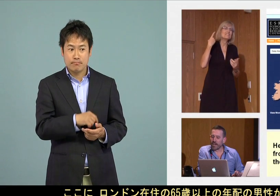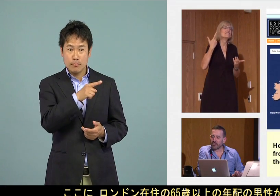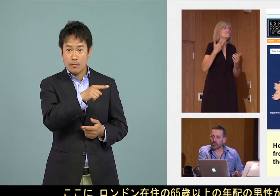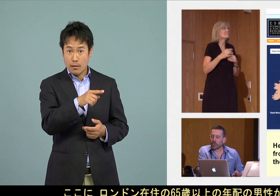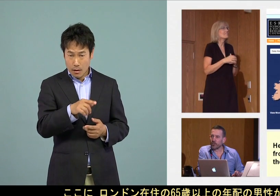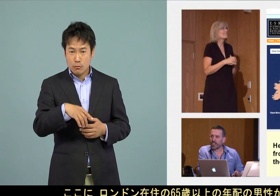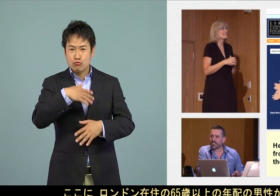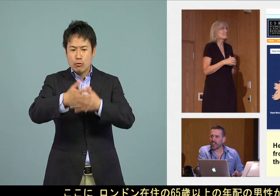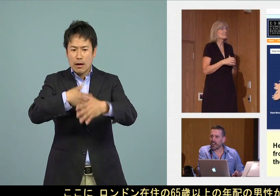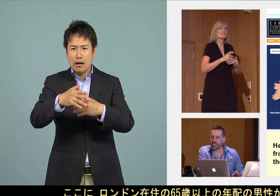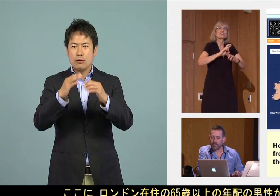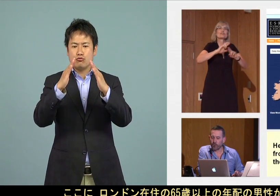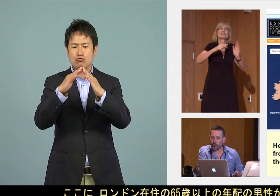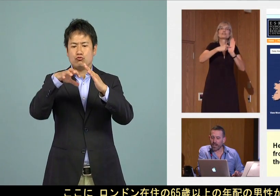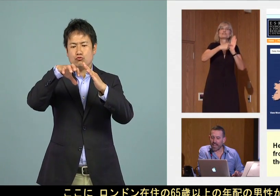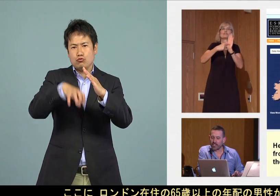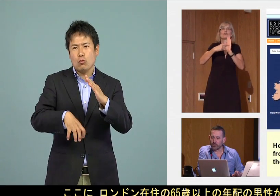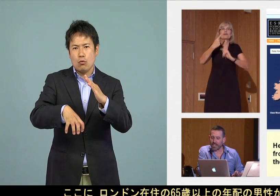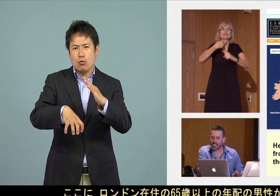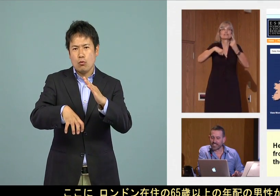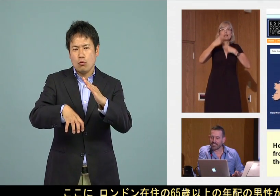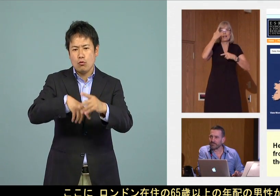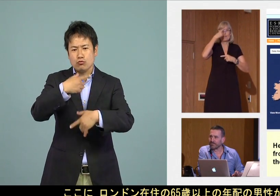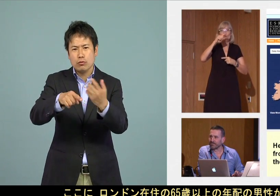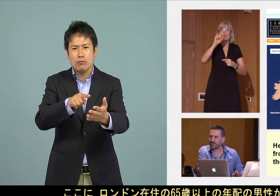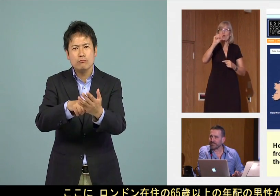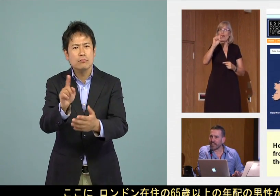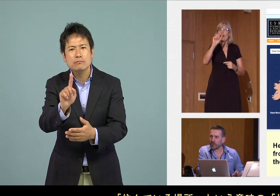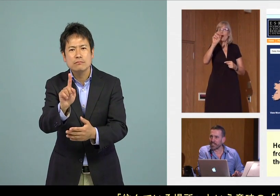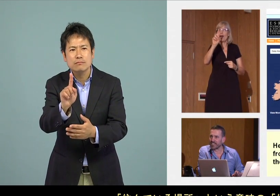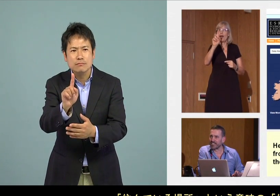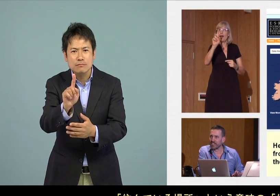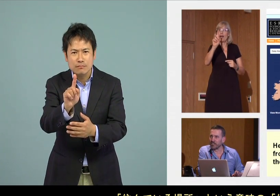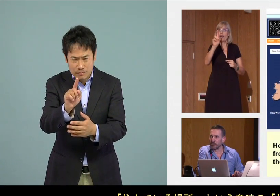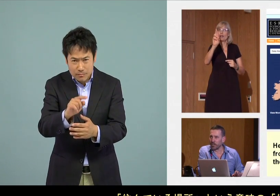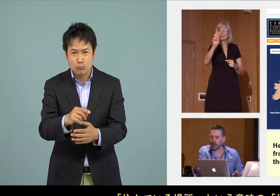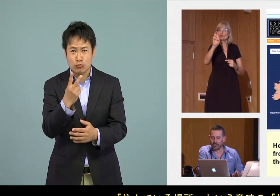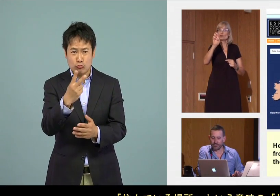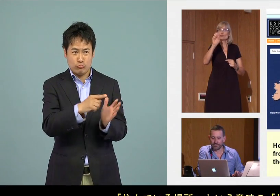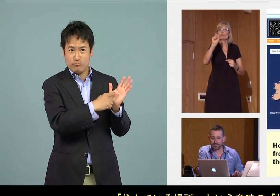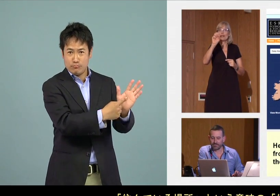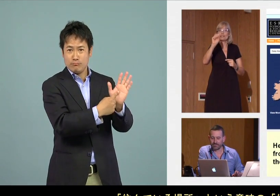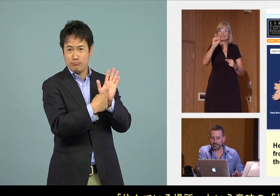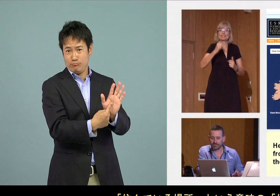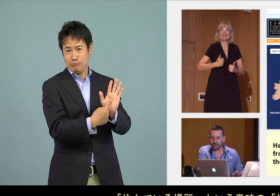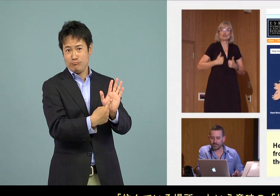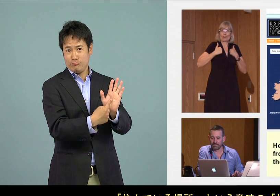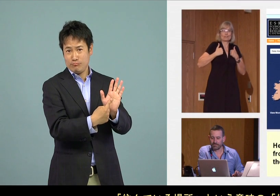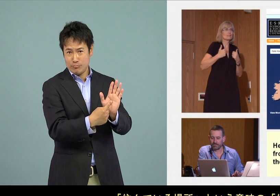and they're about to show you their sign for address. Address as in where you live.